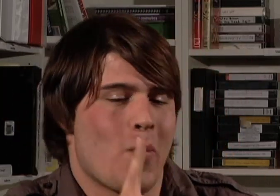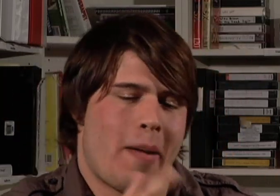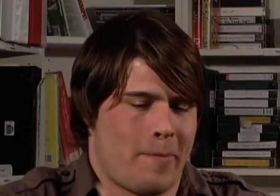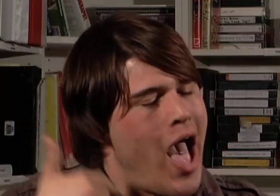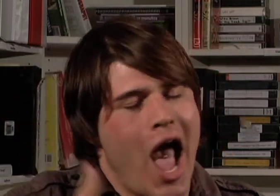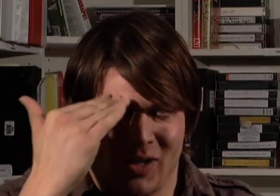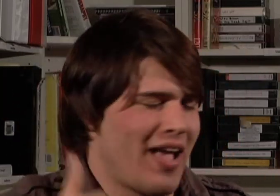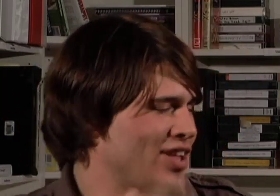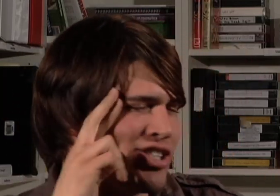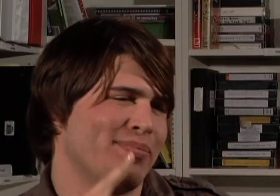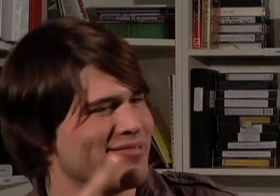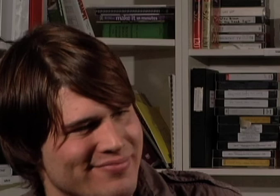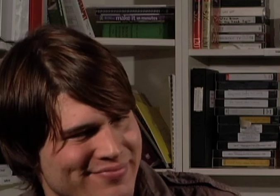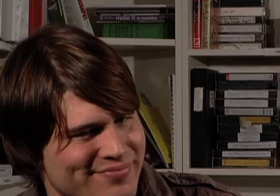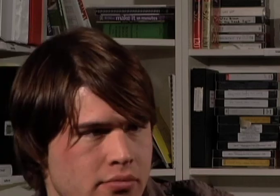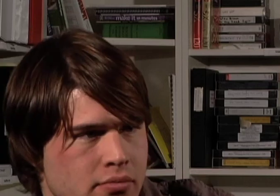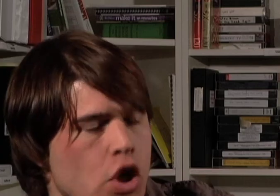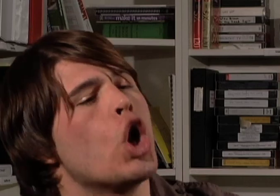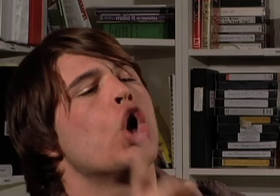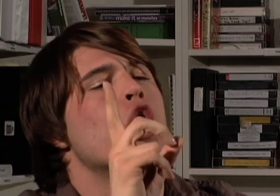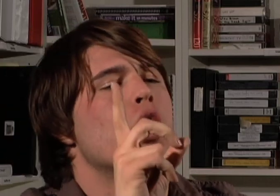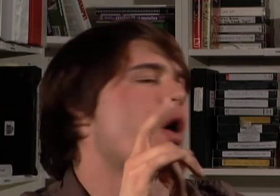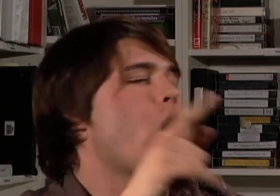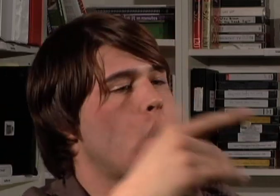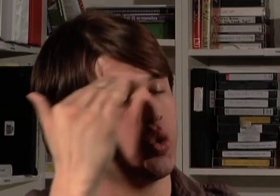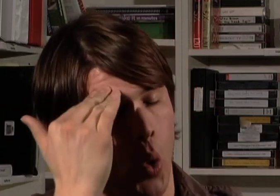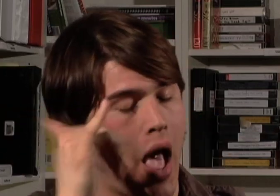know, that's one of the more recent barriers.